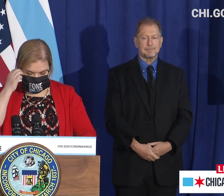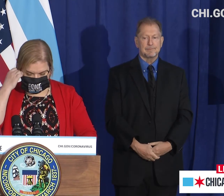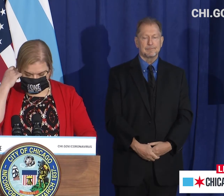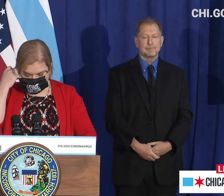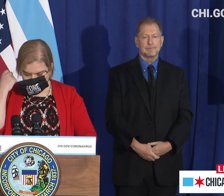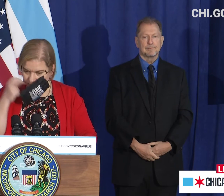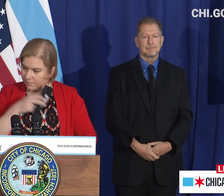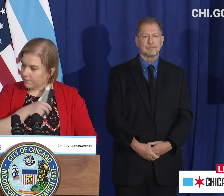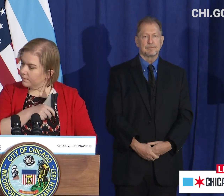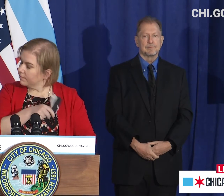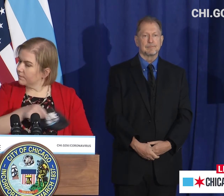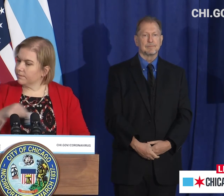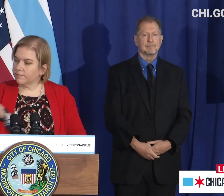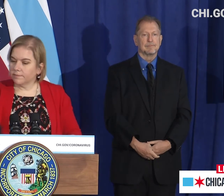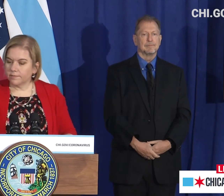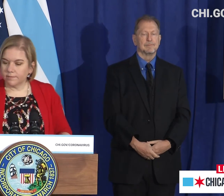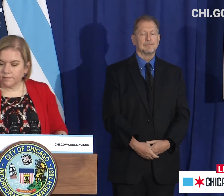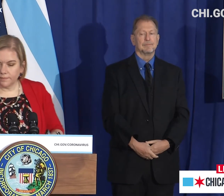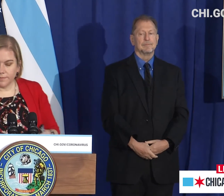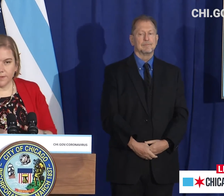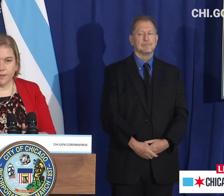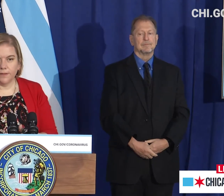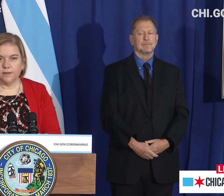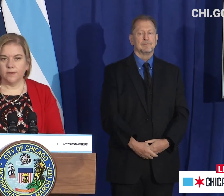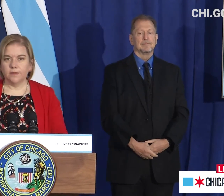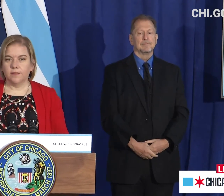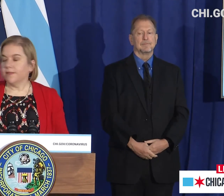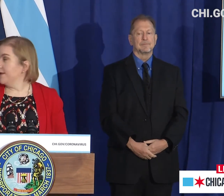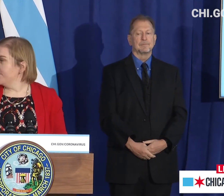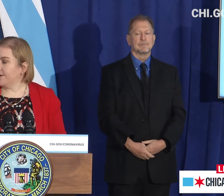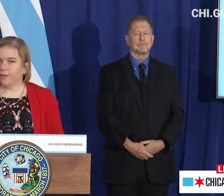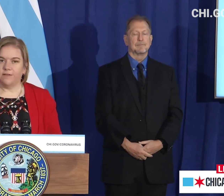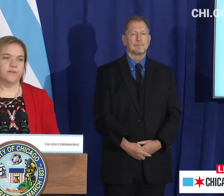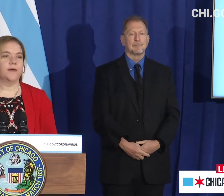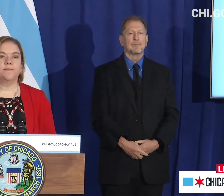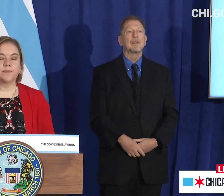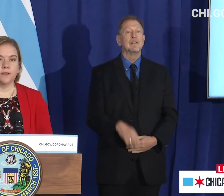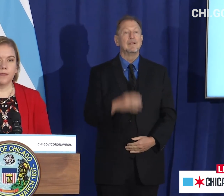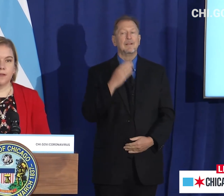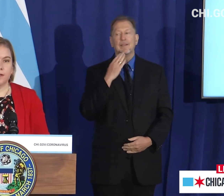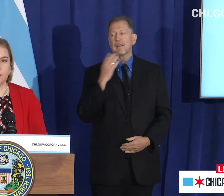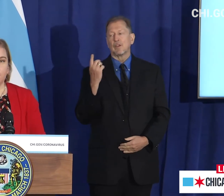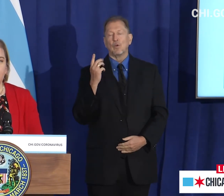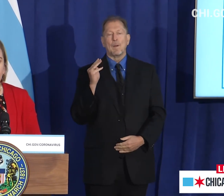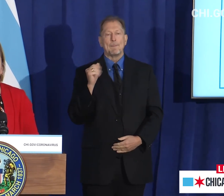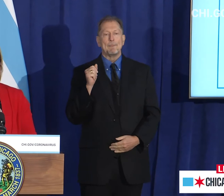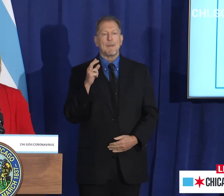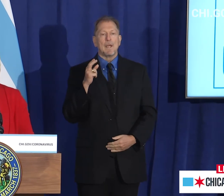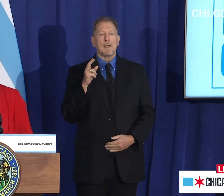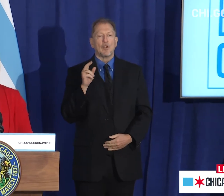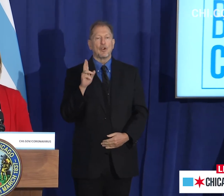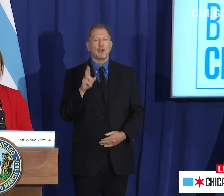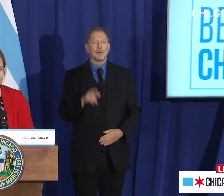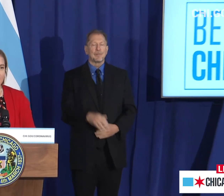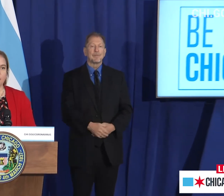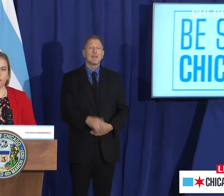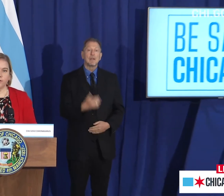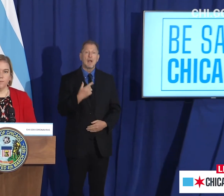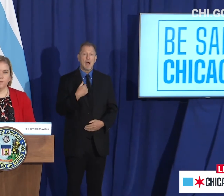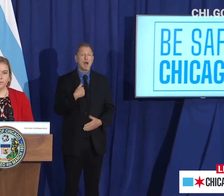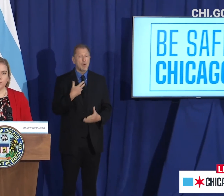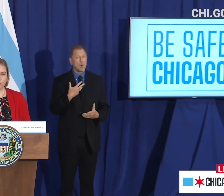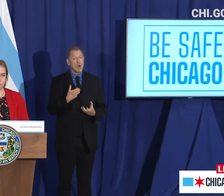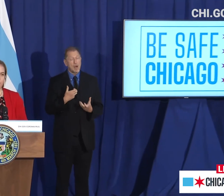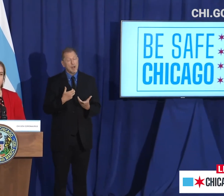Thank you, Mayor Lightfoot. I'd like to